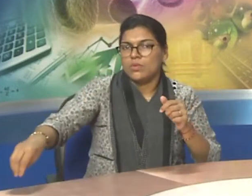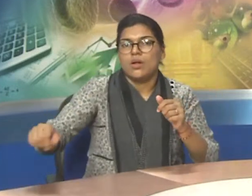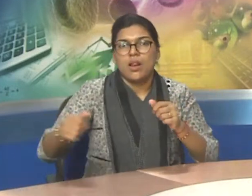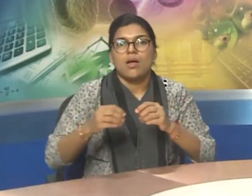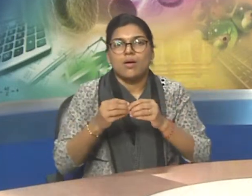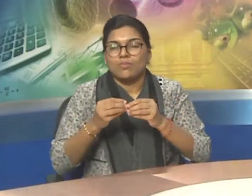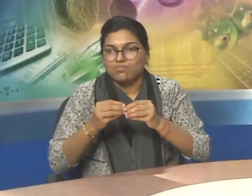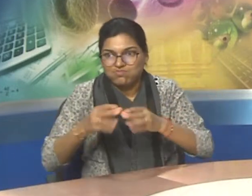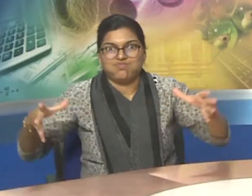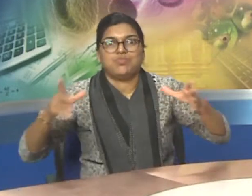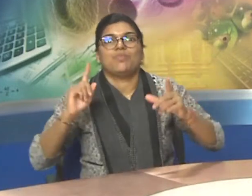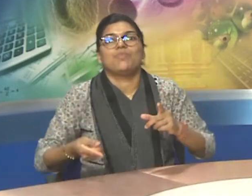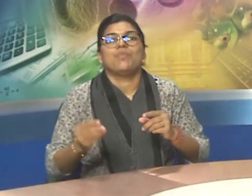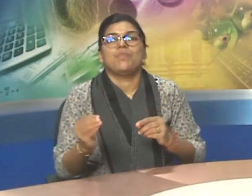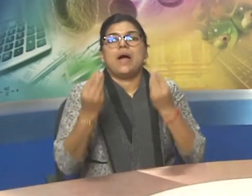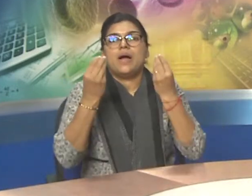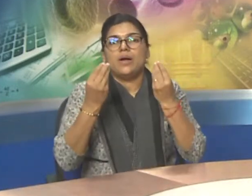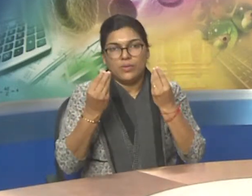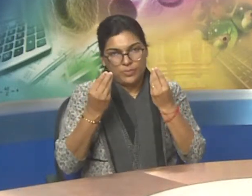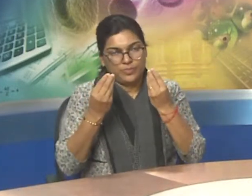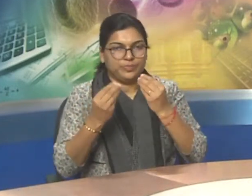staff in their different departments.